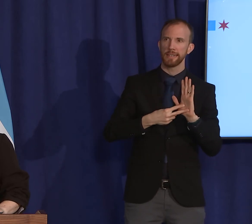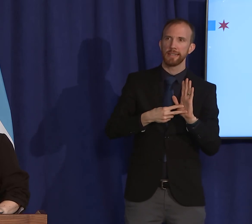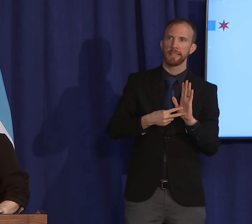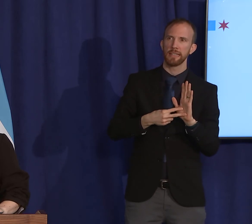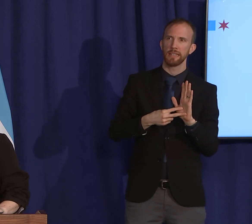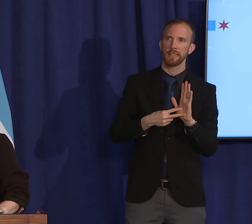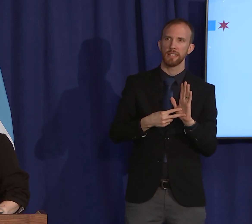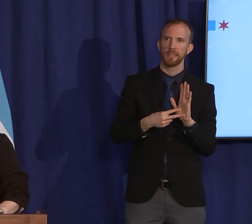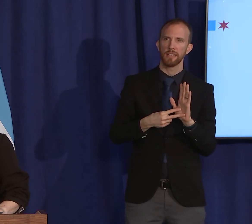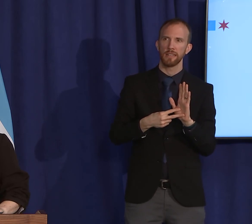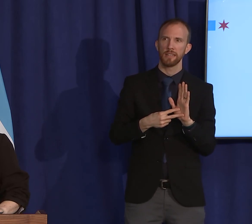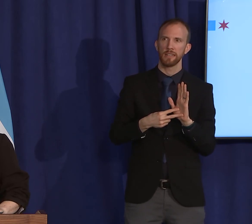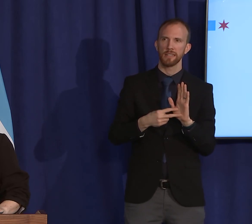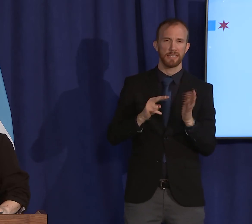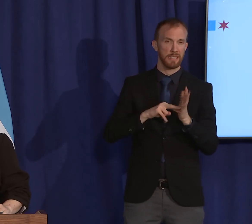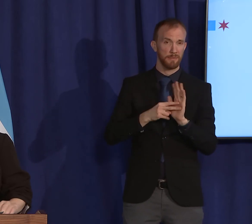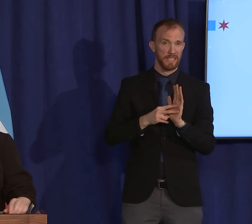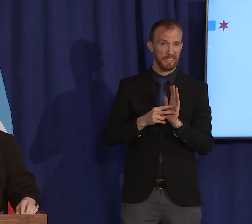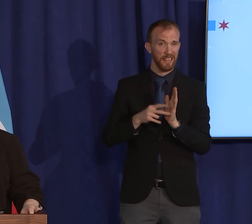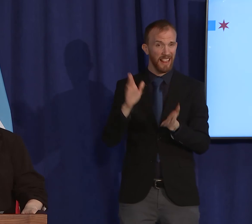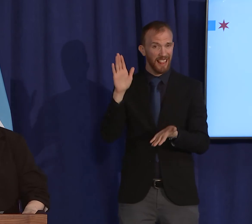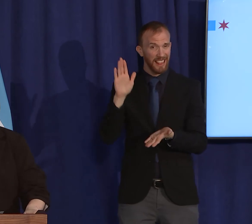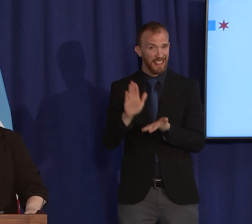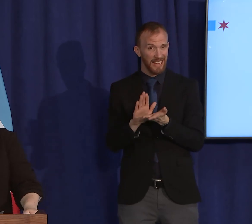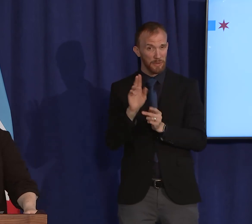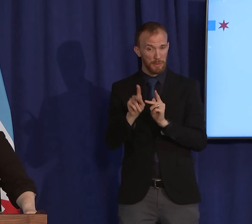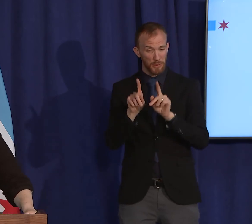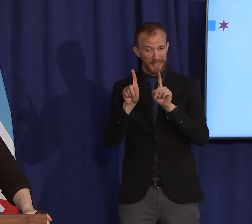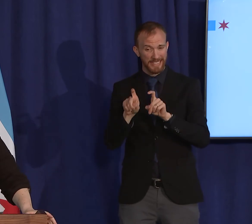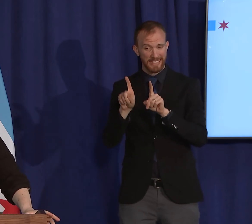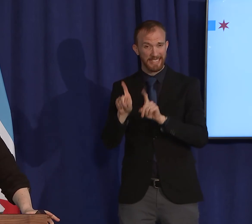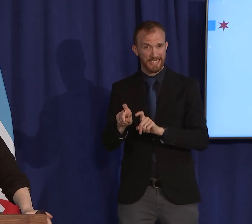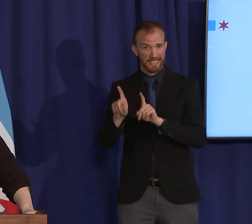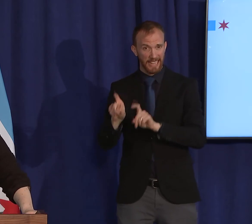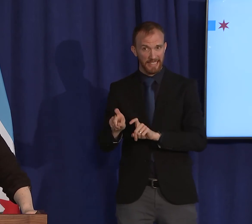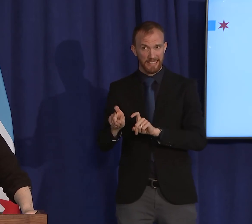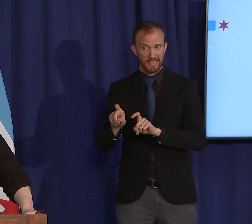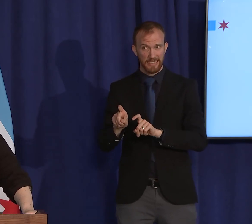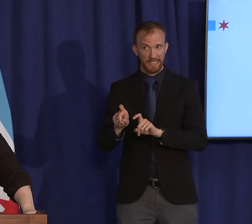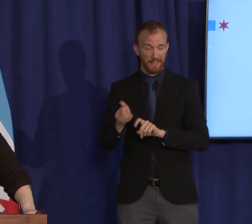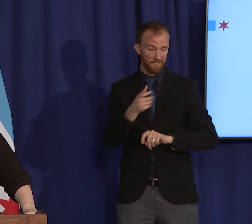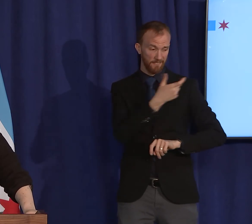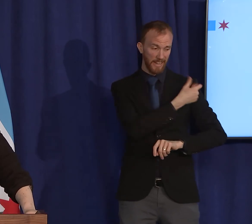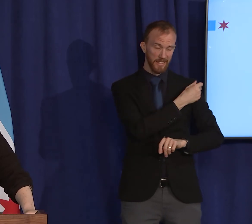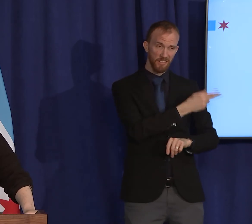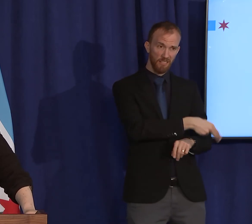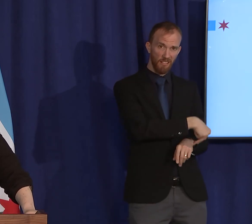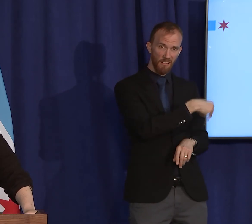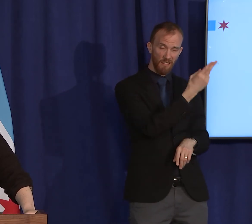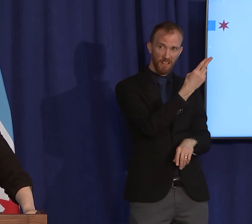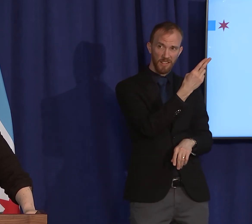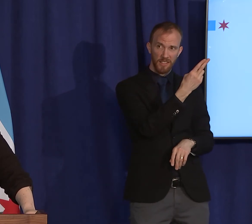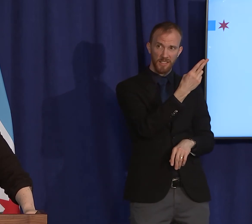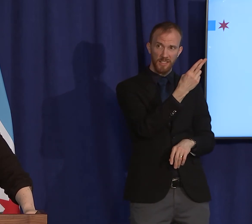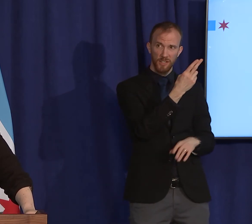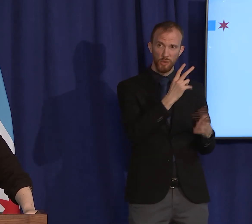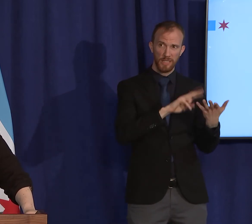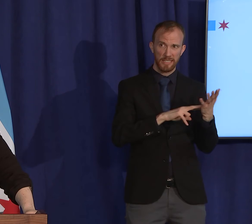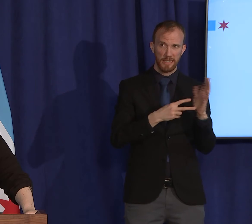Are we having less testing now because vaccinations are up? Yeah. And as a result, the the denominator in